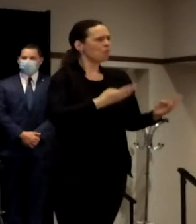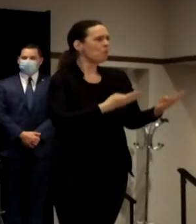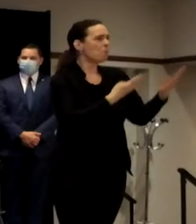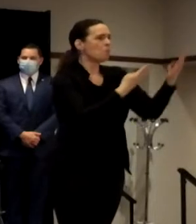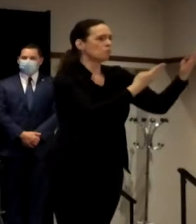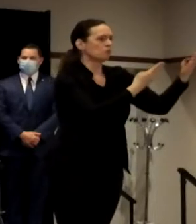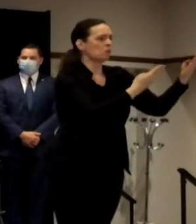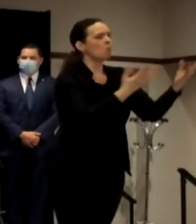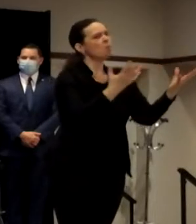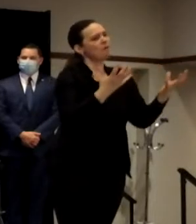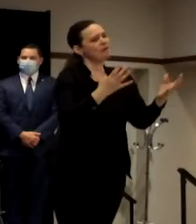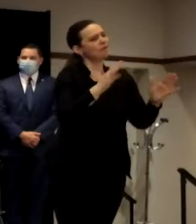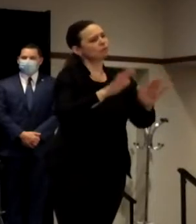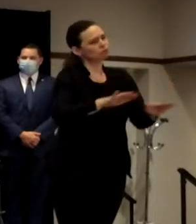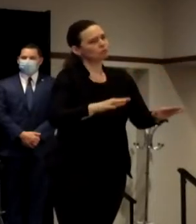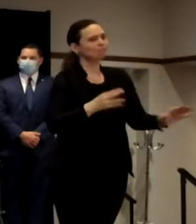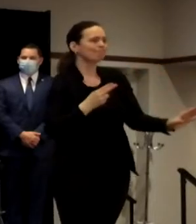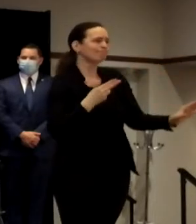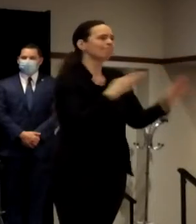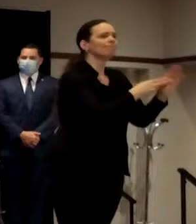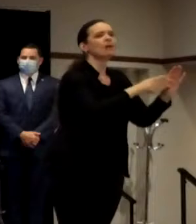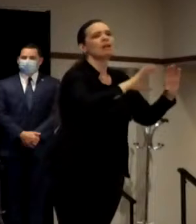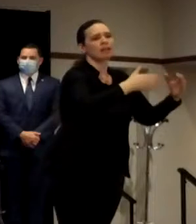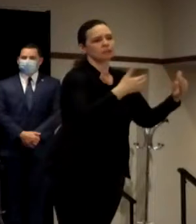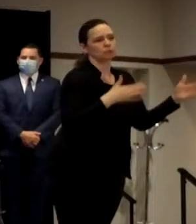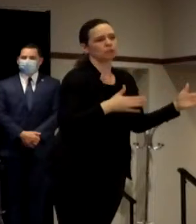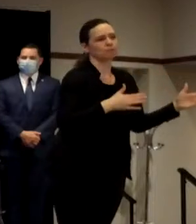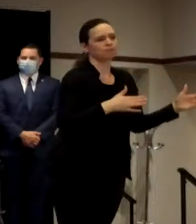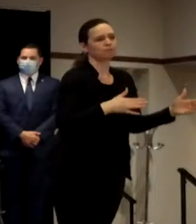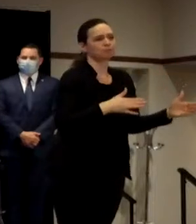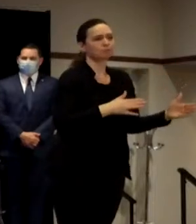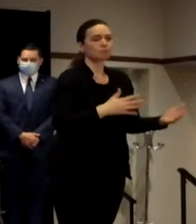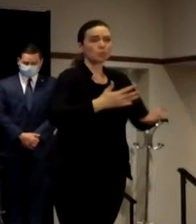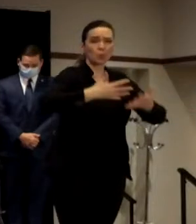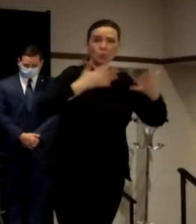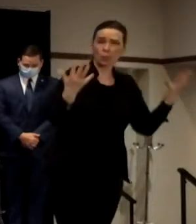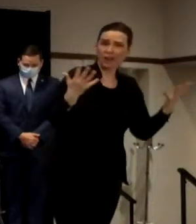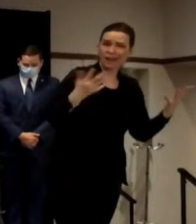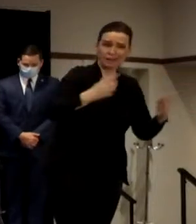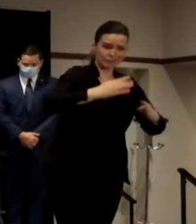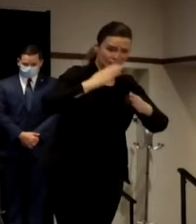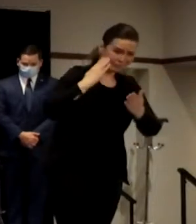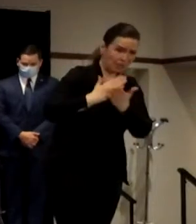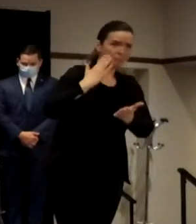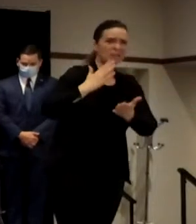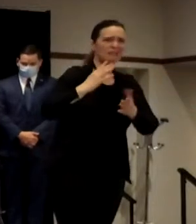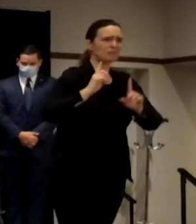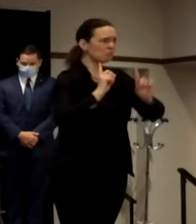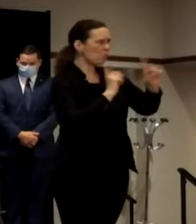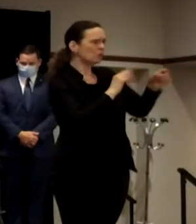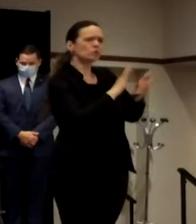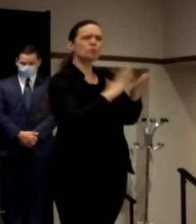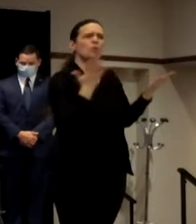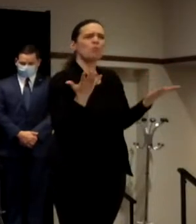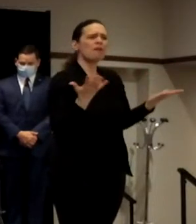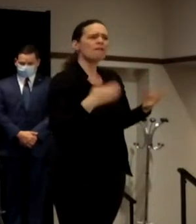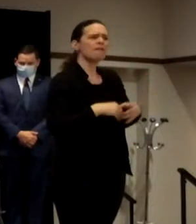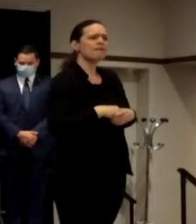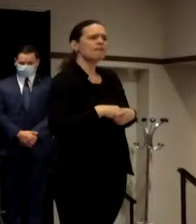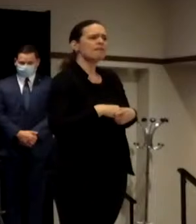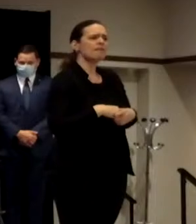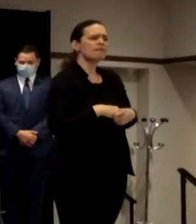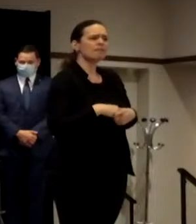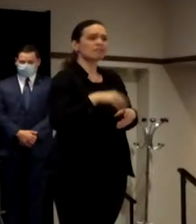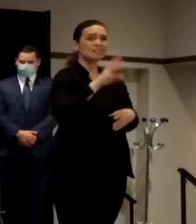by one thing, look at that, what is the barrier? One of the biggest barrier thought, okay, you have to have a 6 feet between the